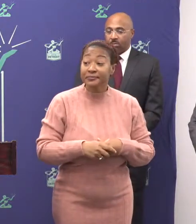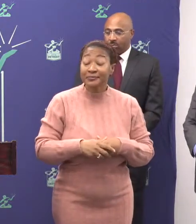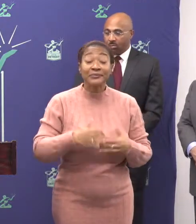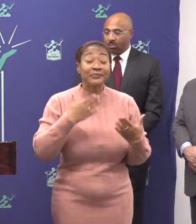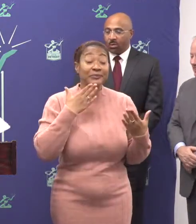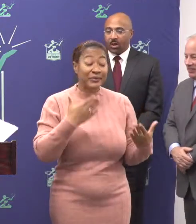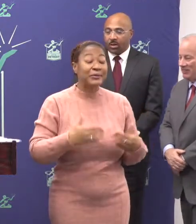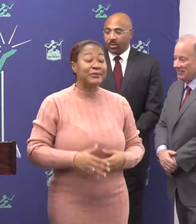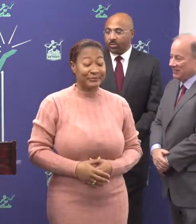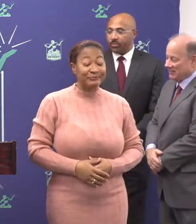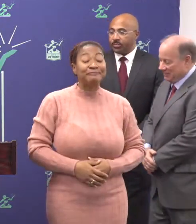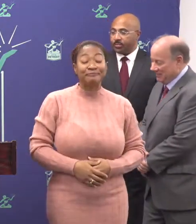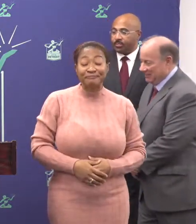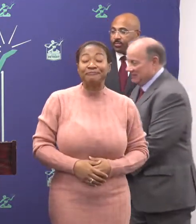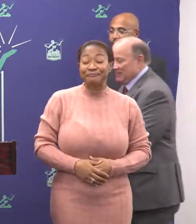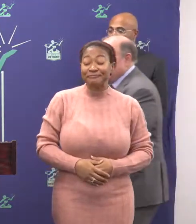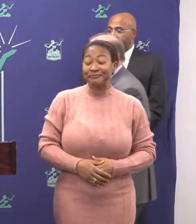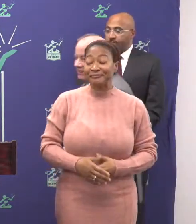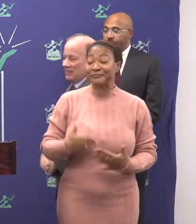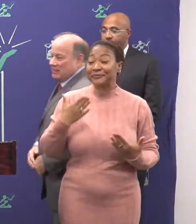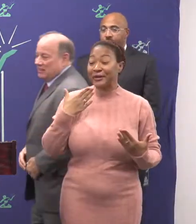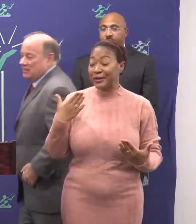2023. Thank you.